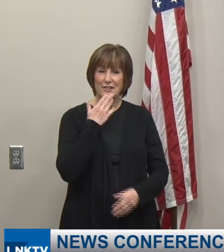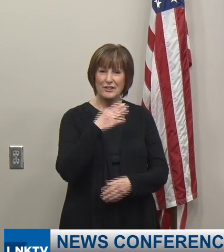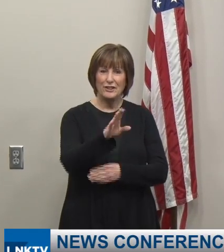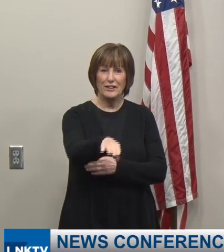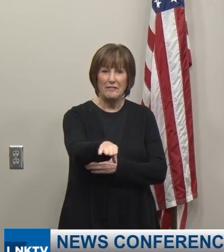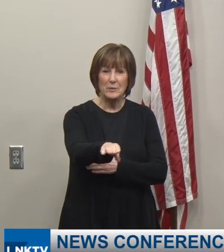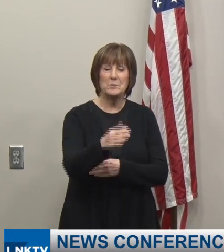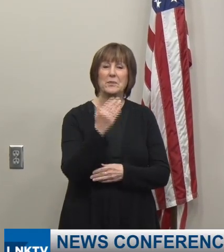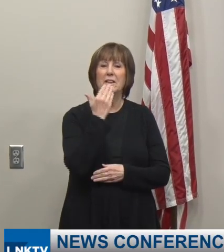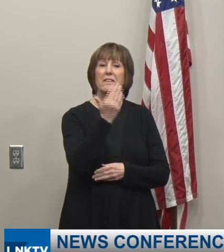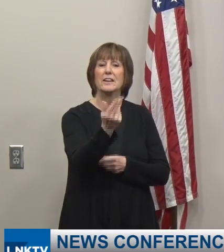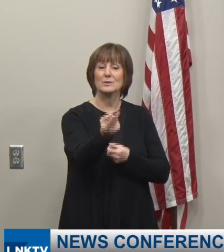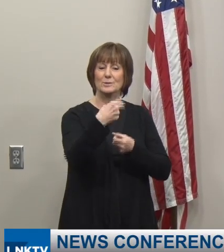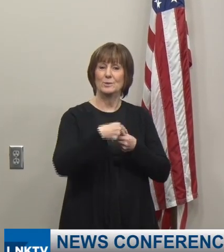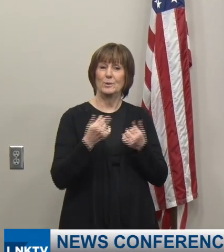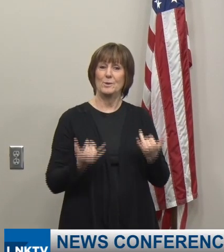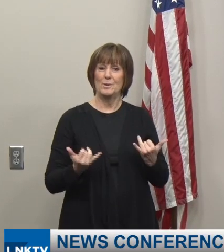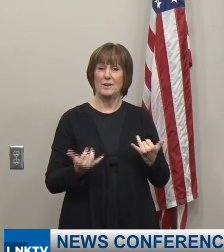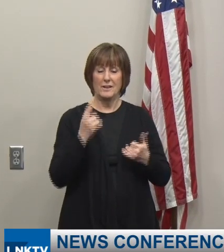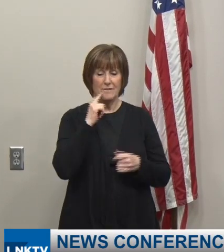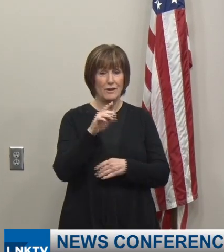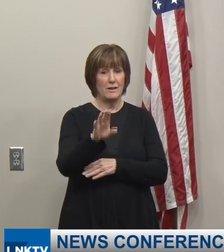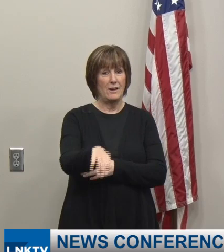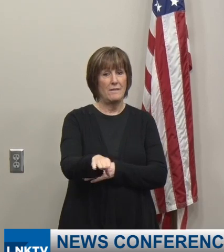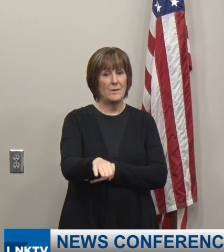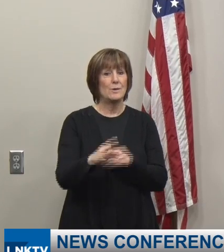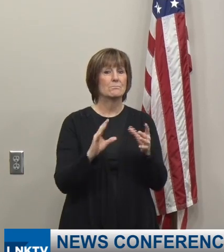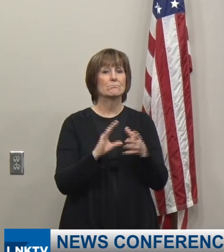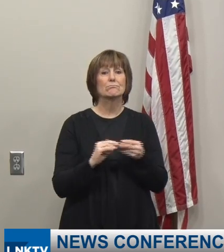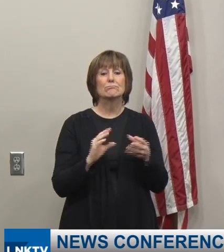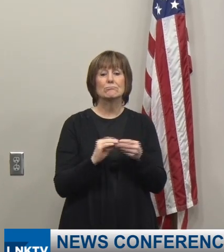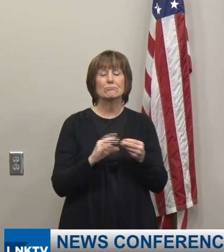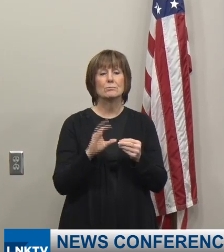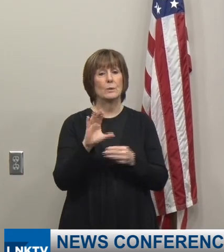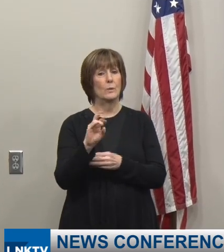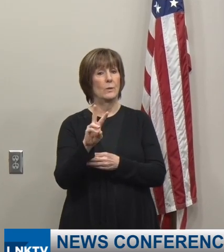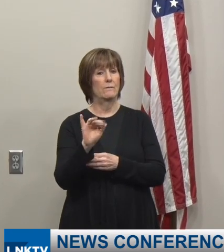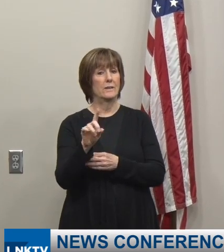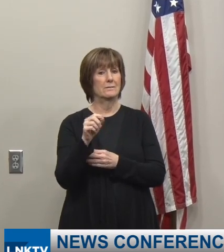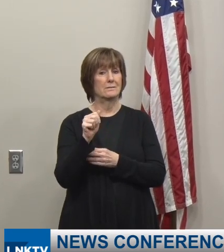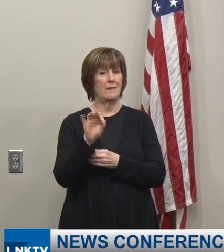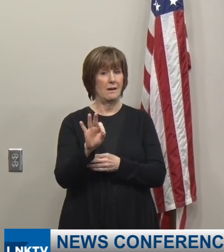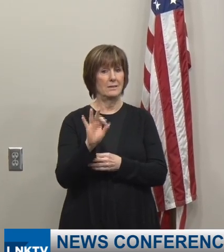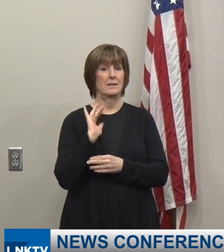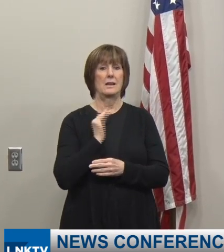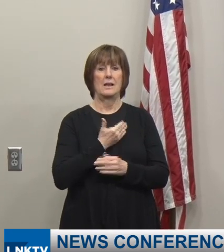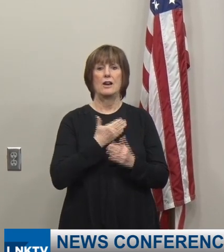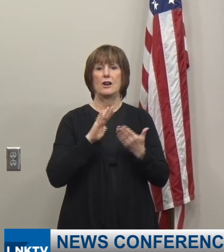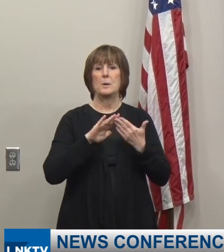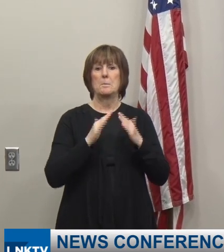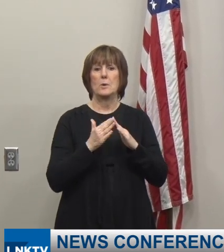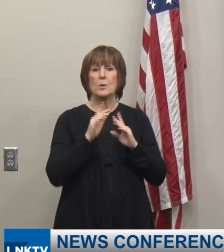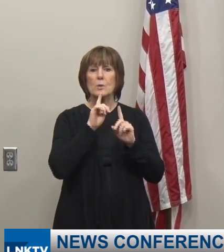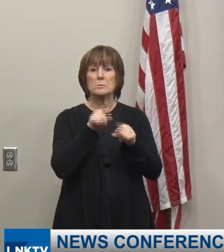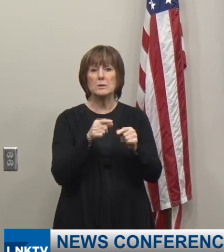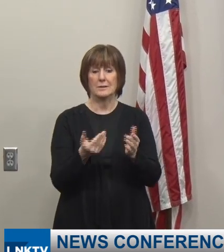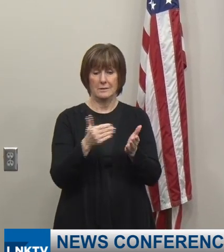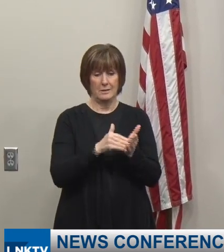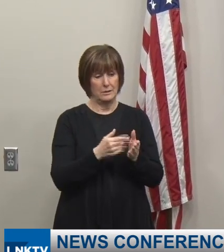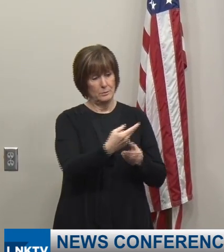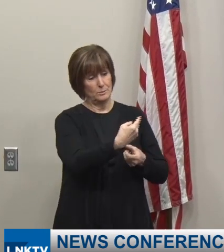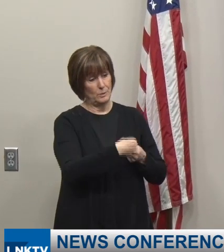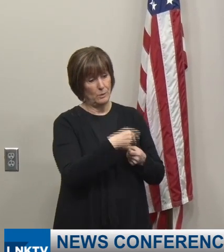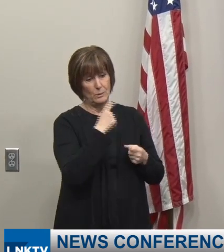Good afternoon, and thank you for joining us for this afternoon's briefing on COVID-19 and our community's response. Joining me once again is